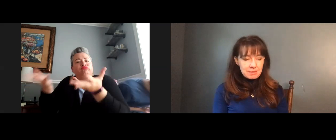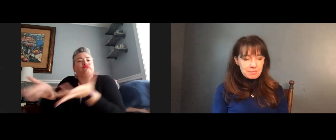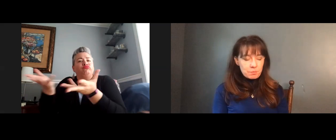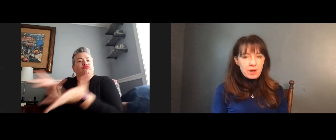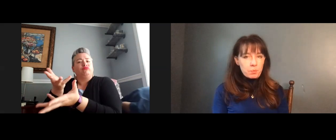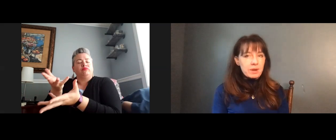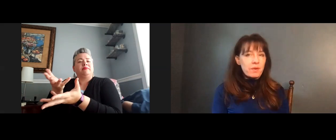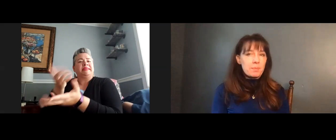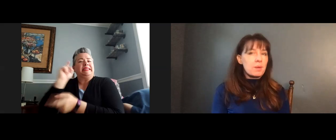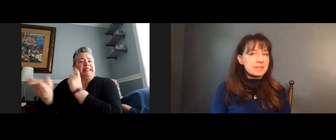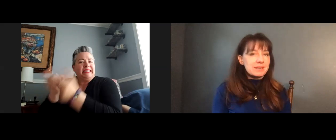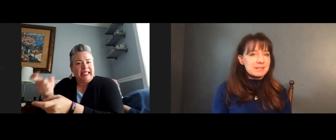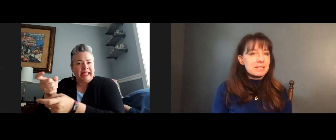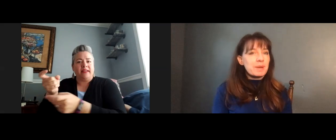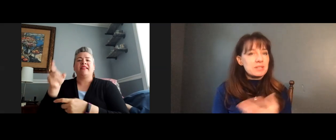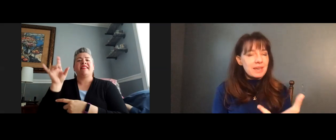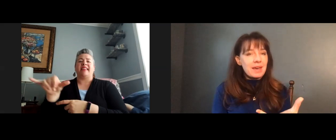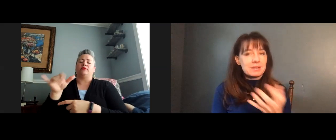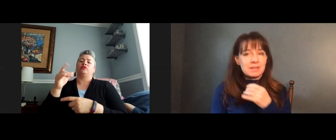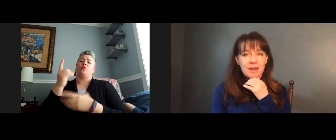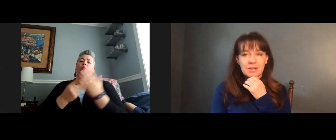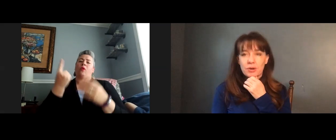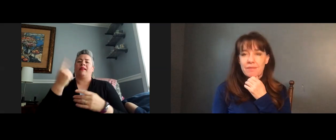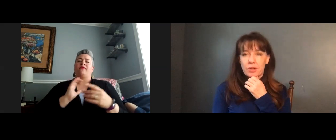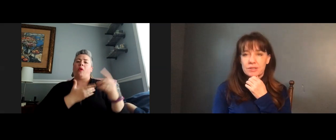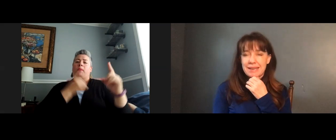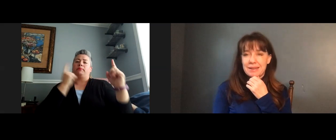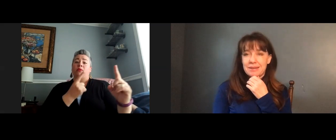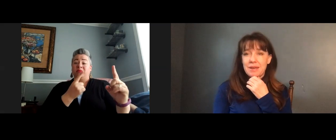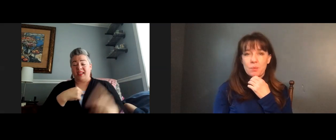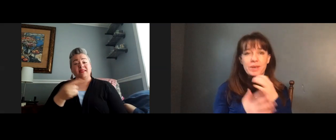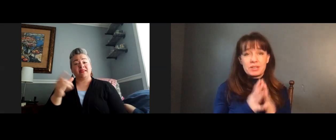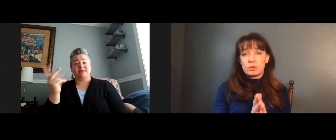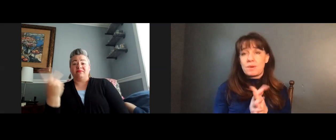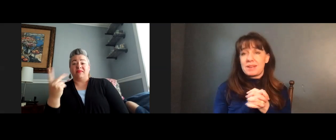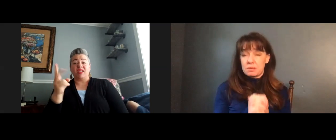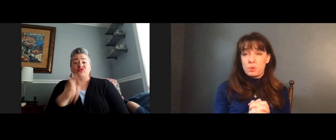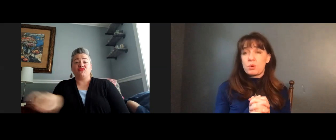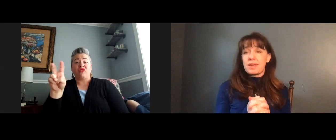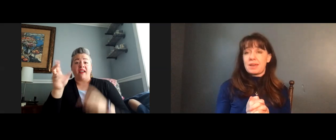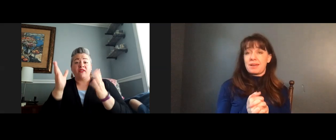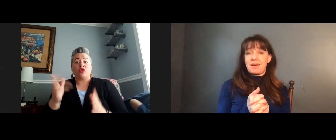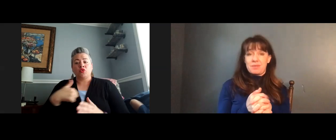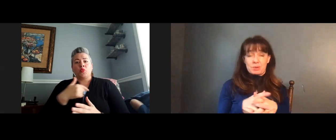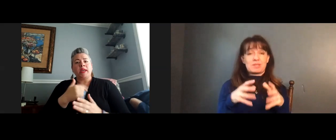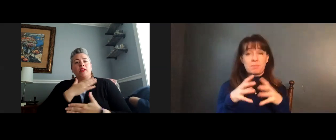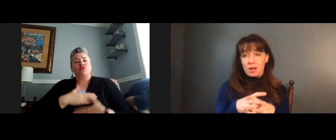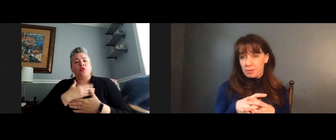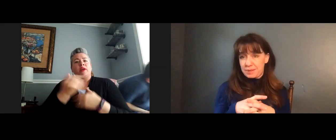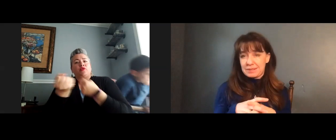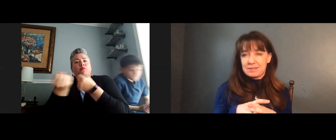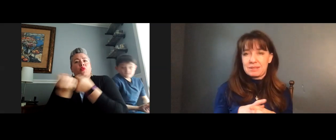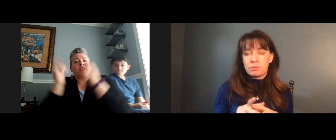what one of our purposes especially as uh travelers and we enjoy supporting um those